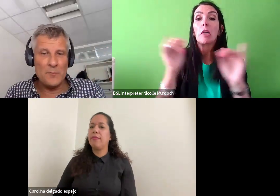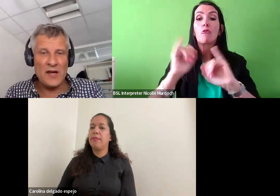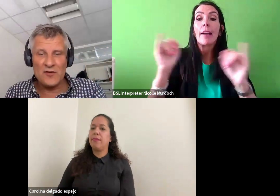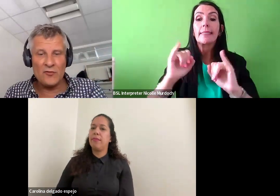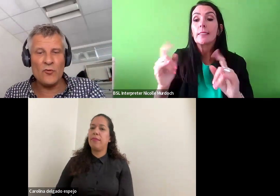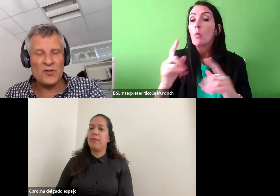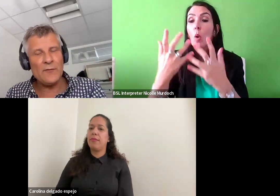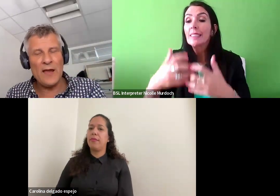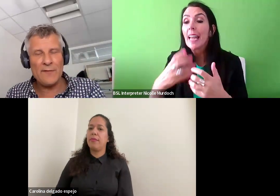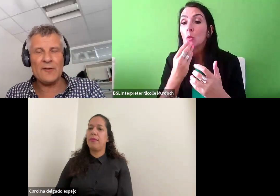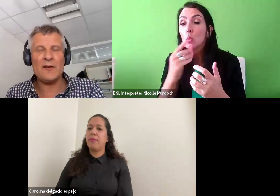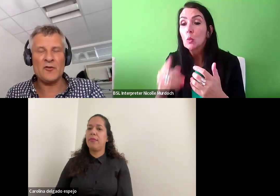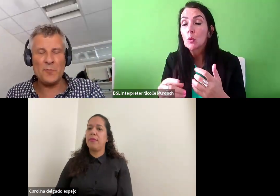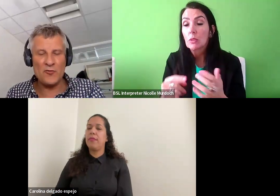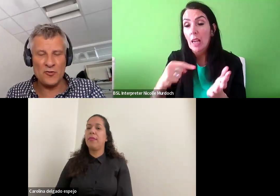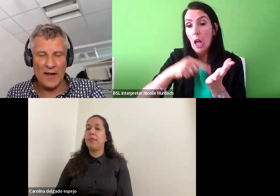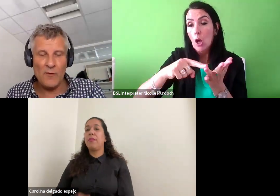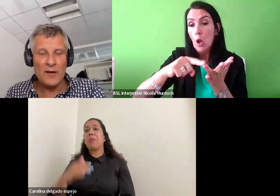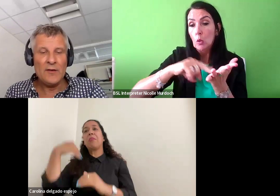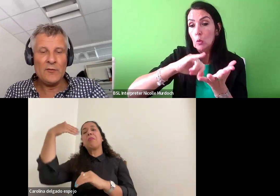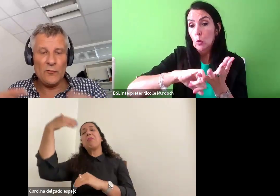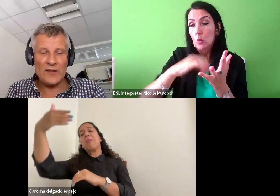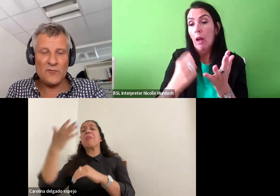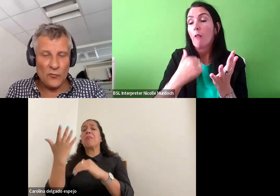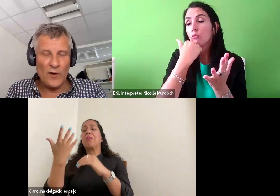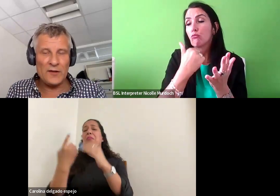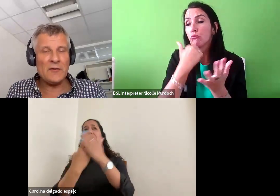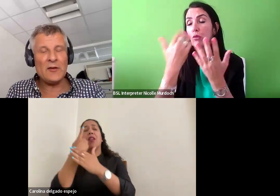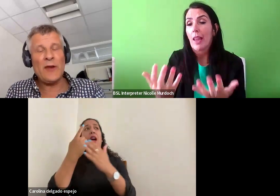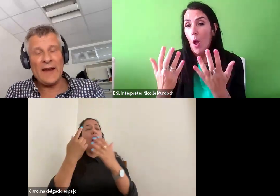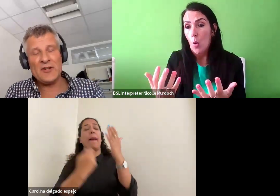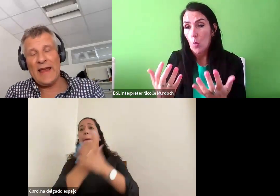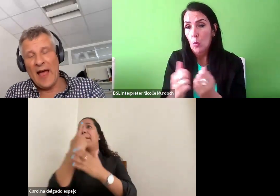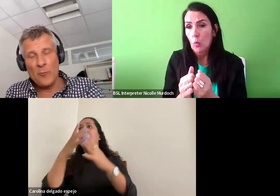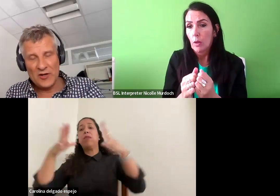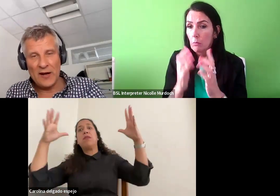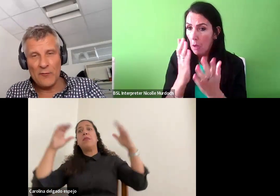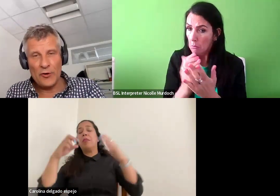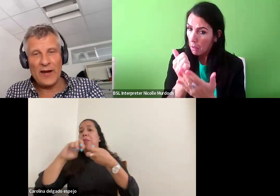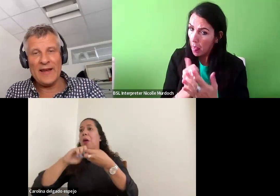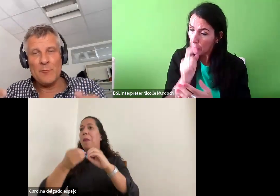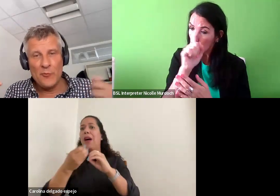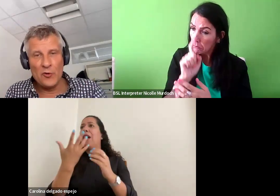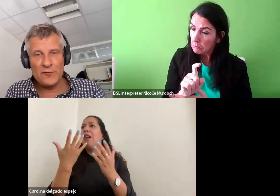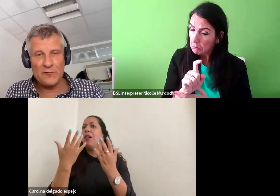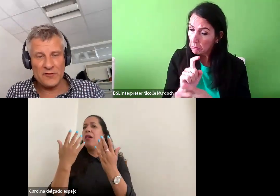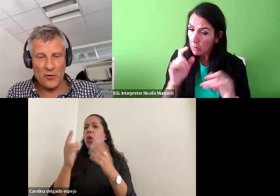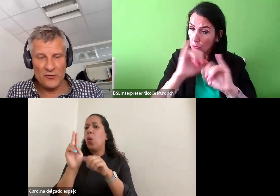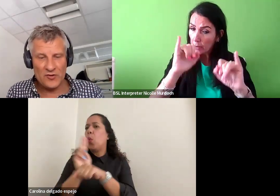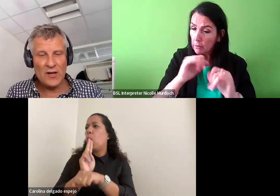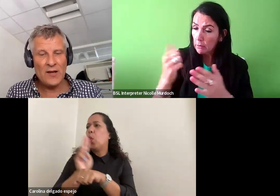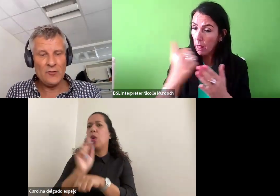everything, the means and tools that we have at our disposal now, to what degree do they actually help us in our work and improve